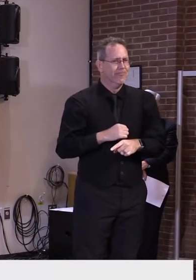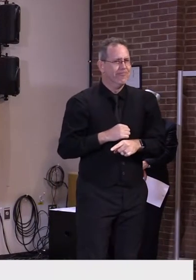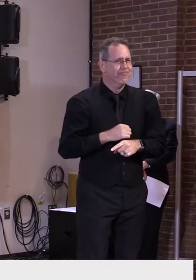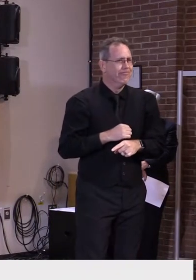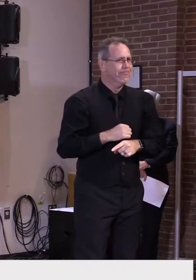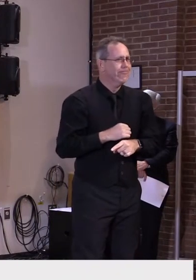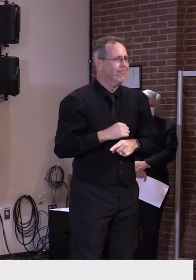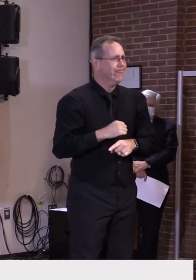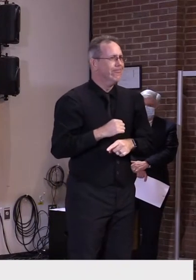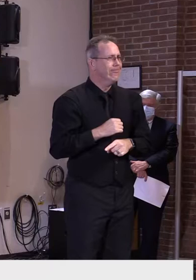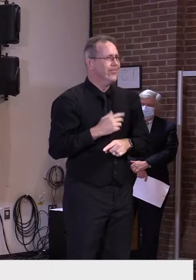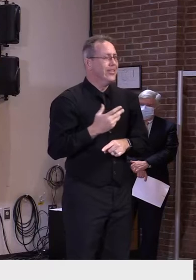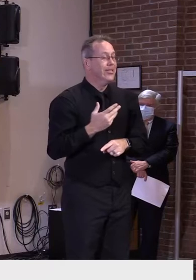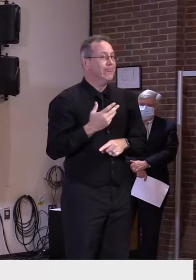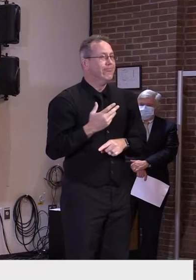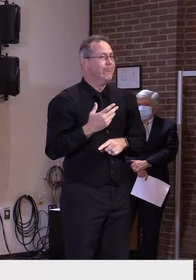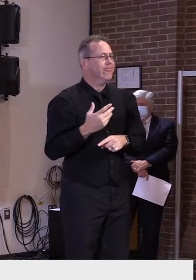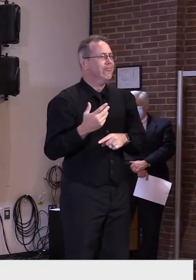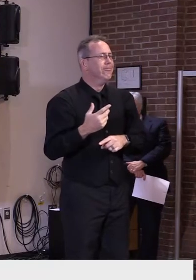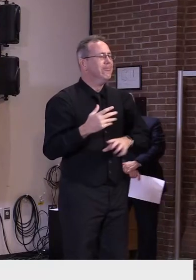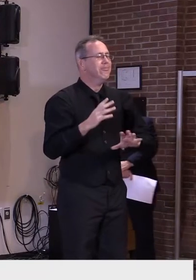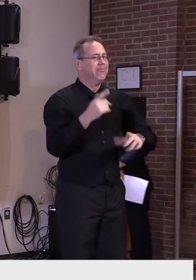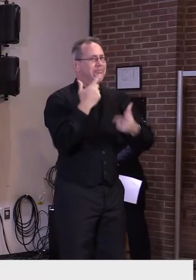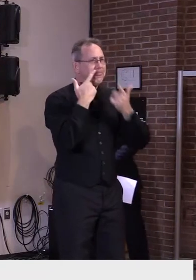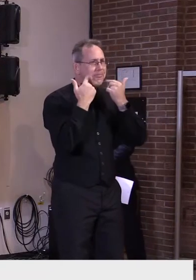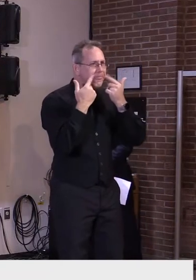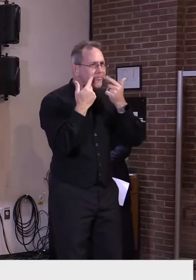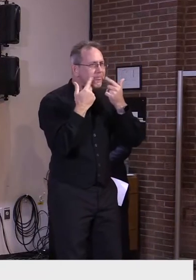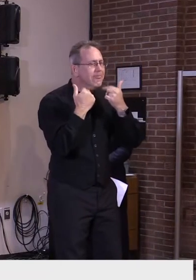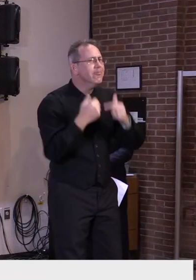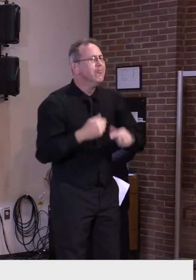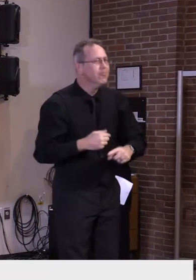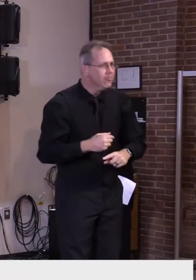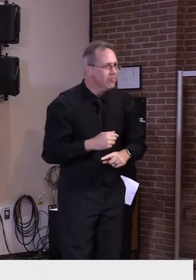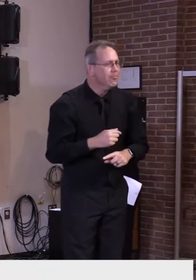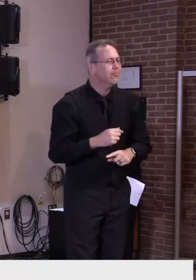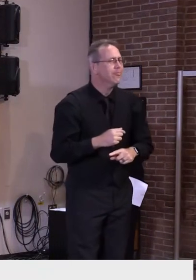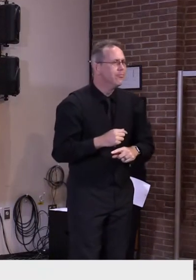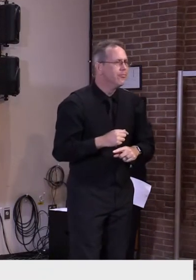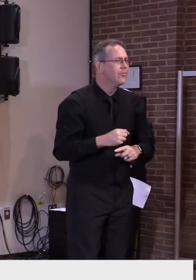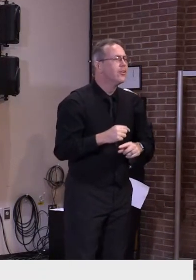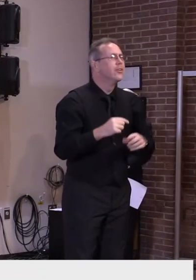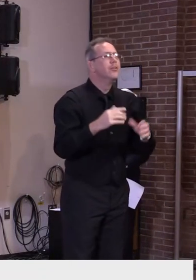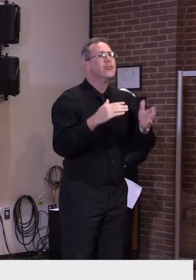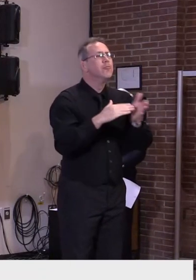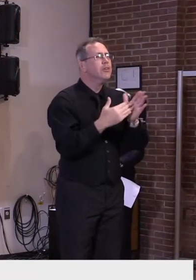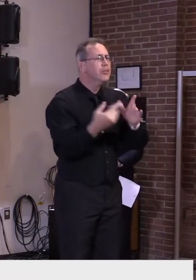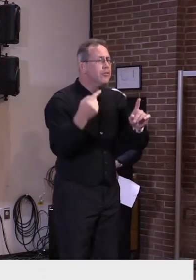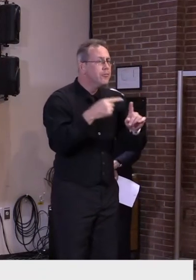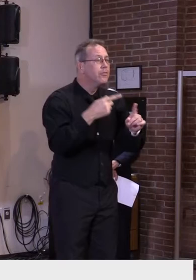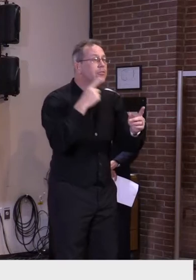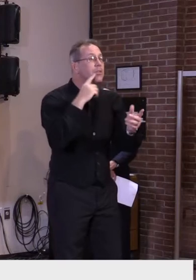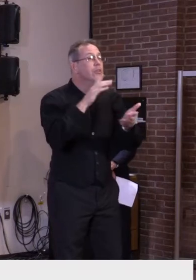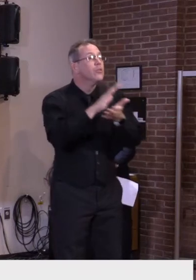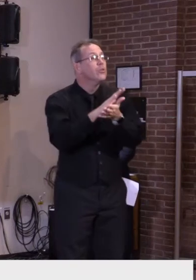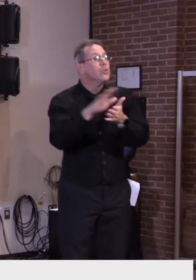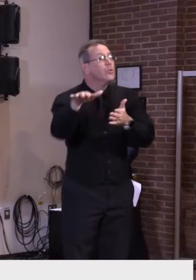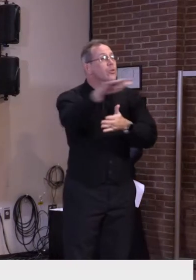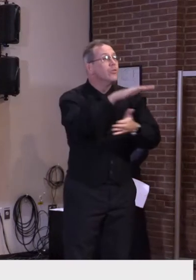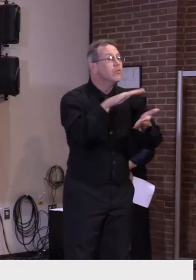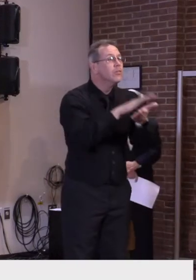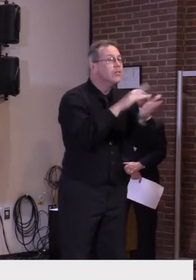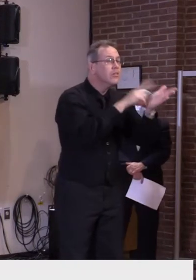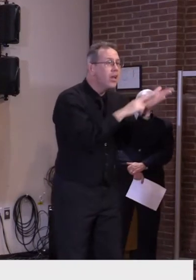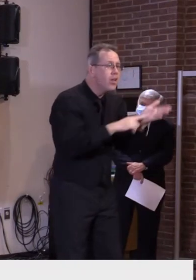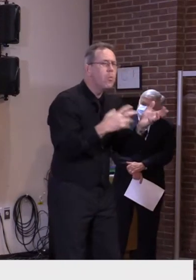as a result of enrolling students in the Test to Stay program, they in total basically avoided the loss of approximately 220 school days for those students. So you can